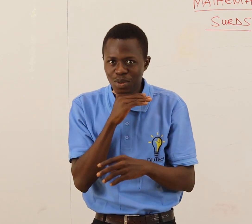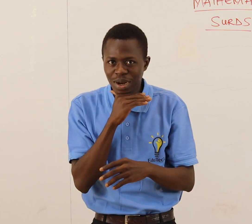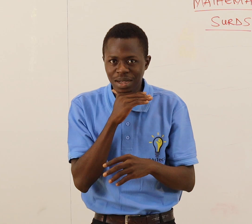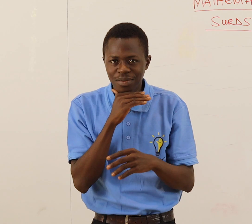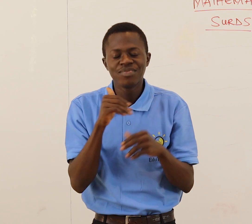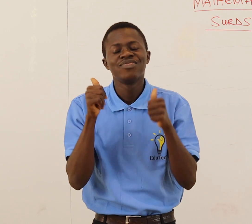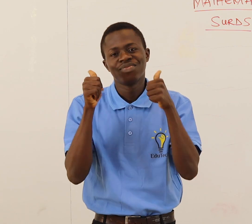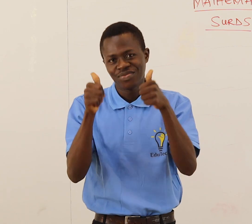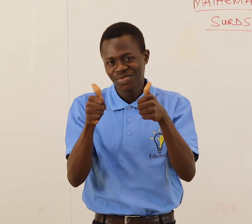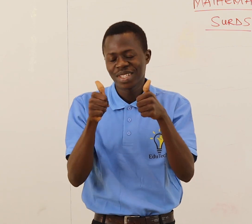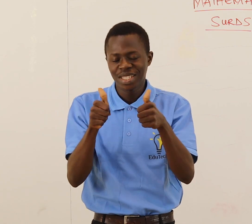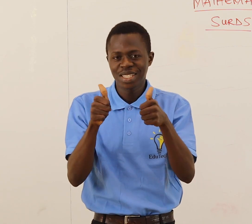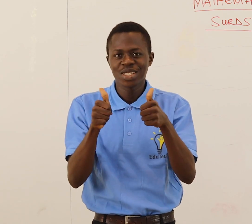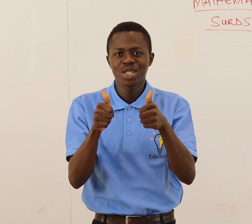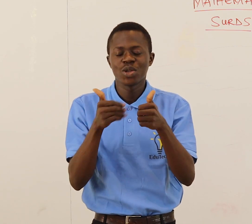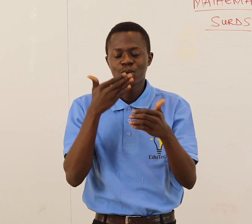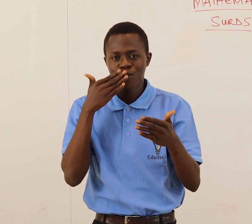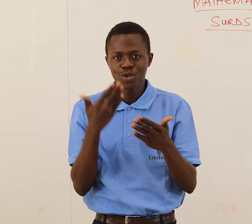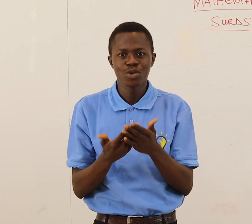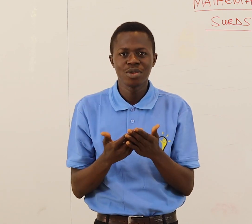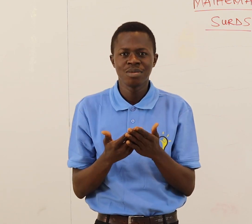numerator and then the denominator